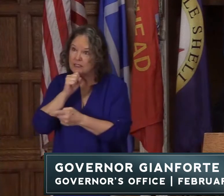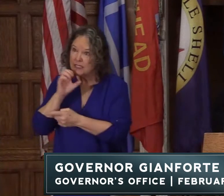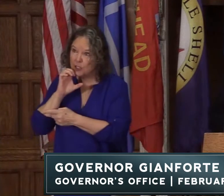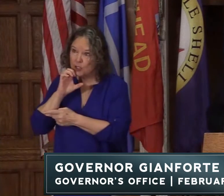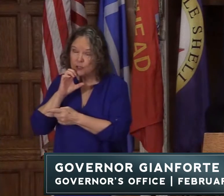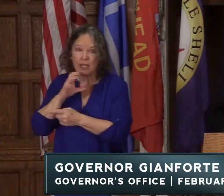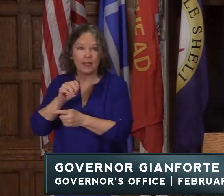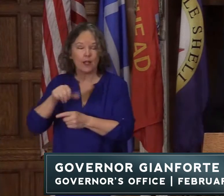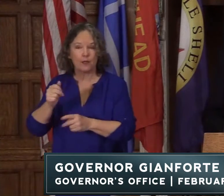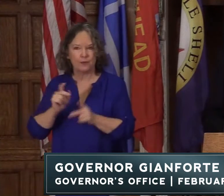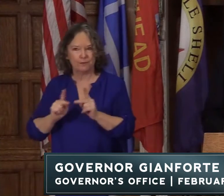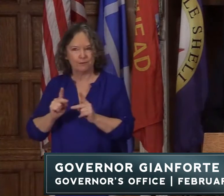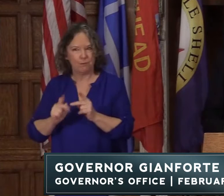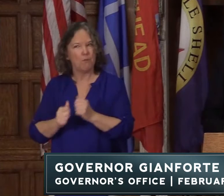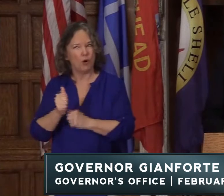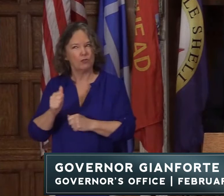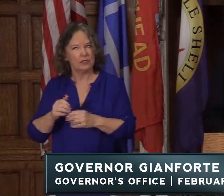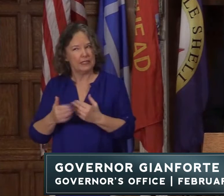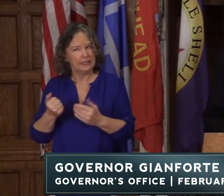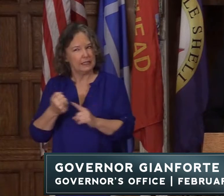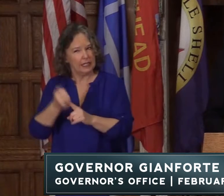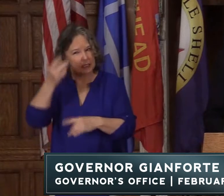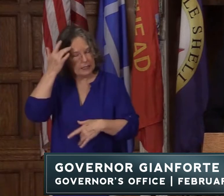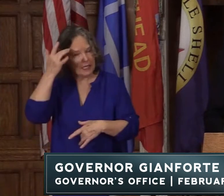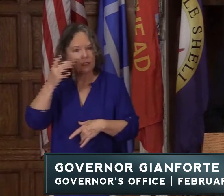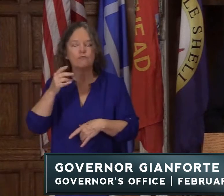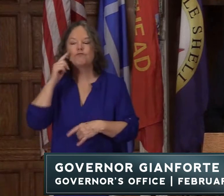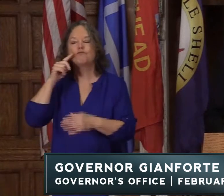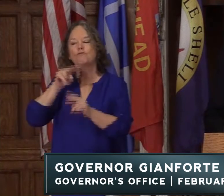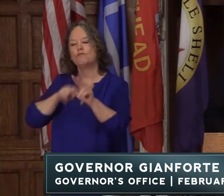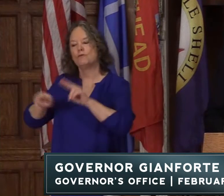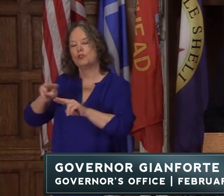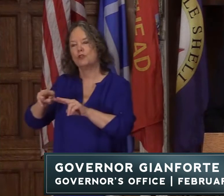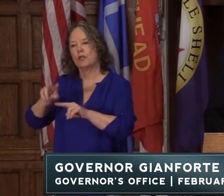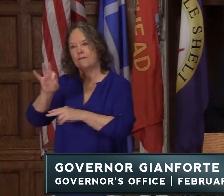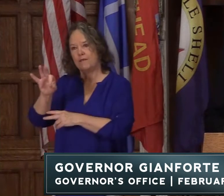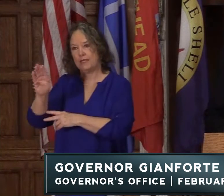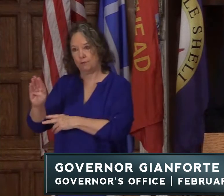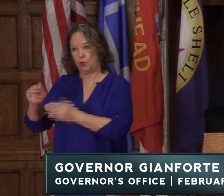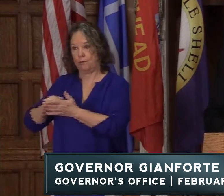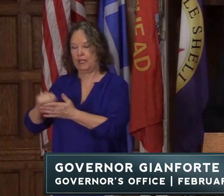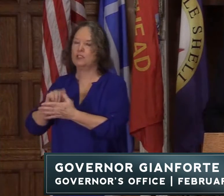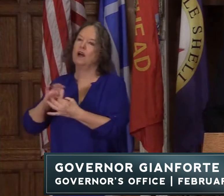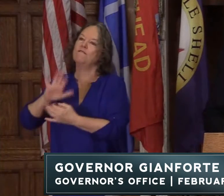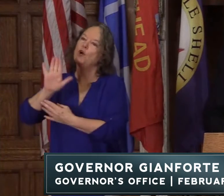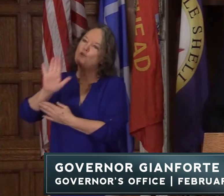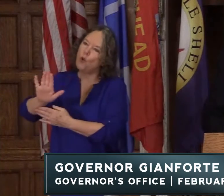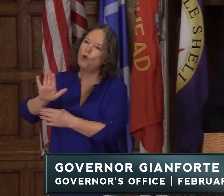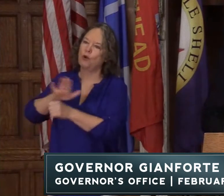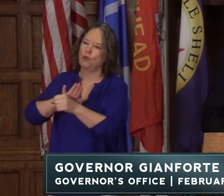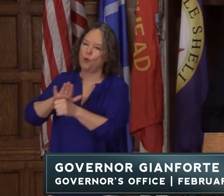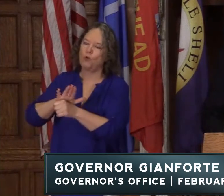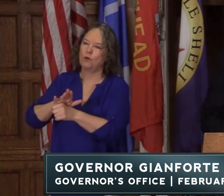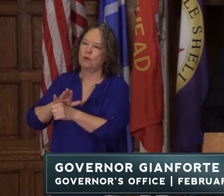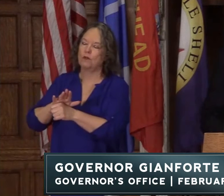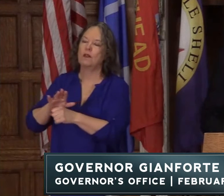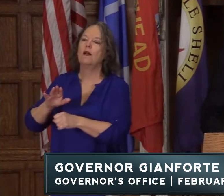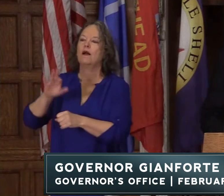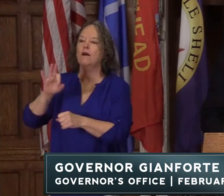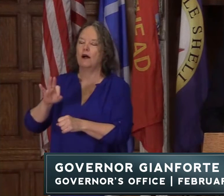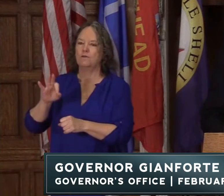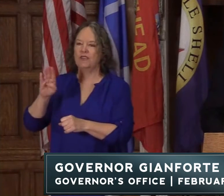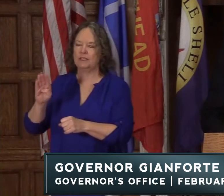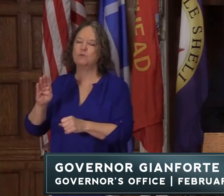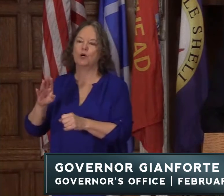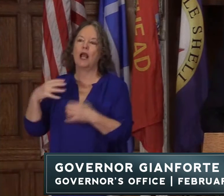most at risk to check the website or Facebook page of their local health department to see what the process is for